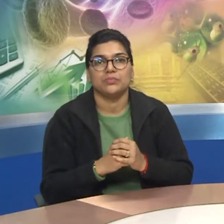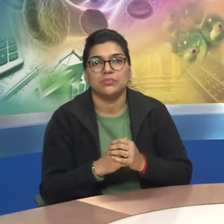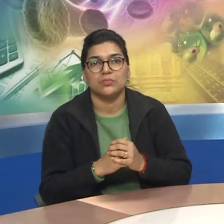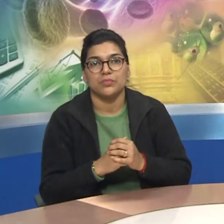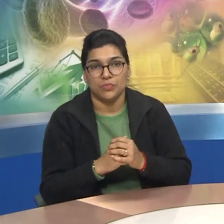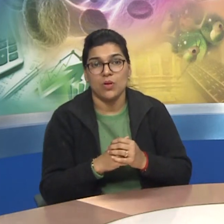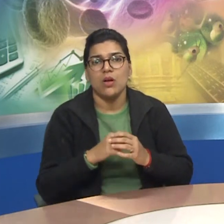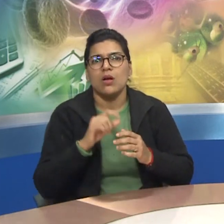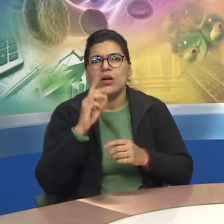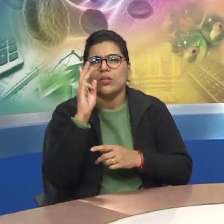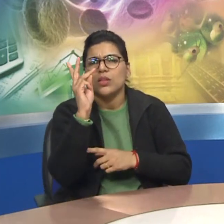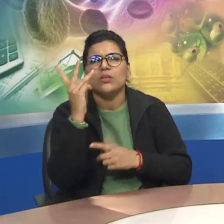word,